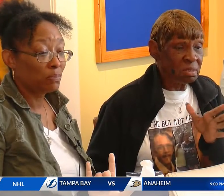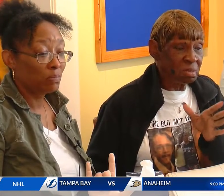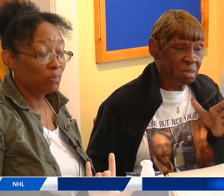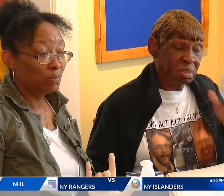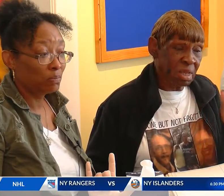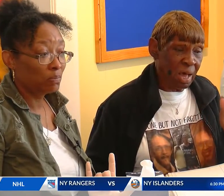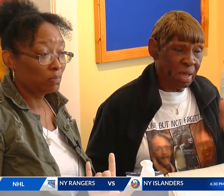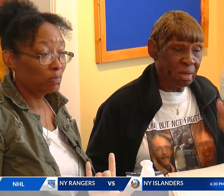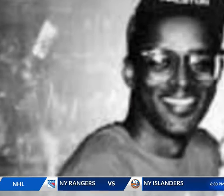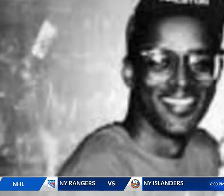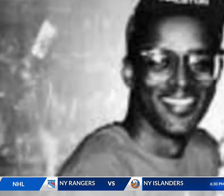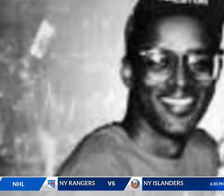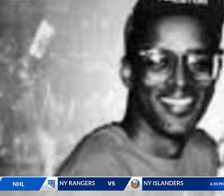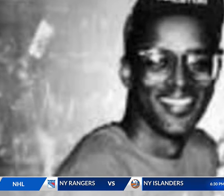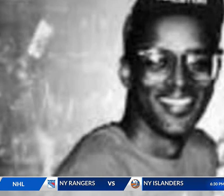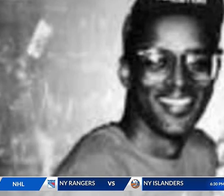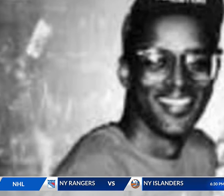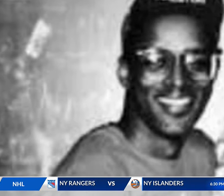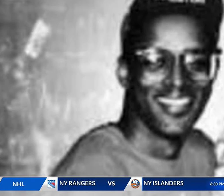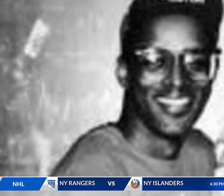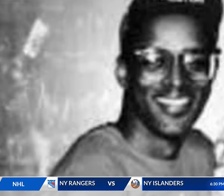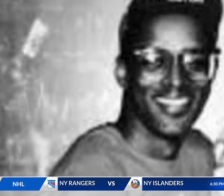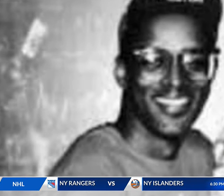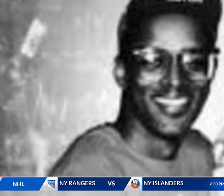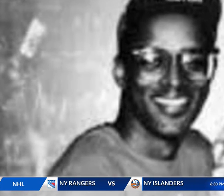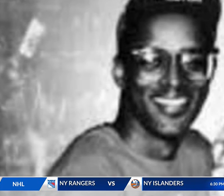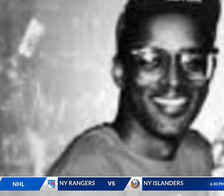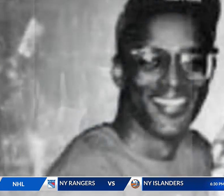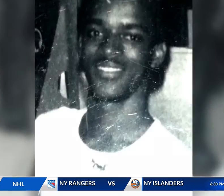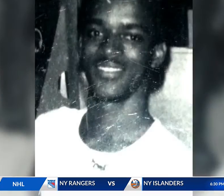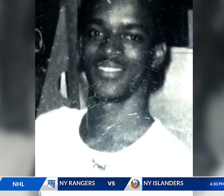and it's the good side. Everything is not negative.